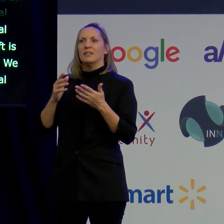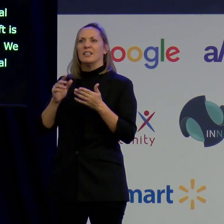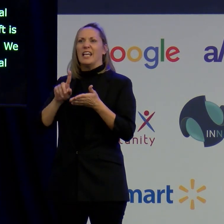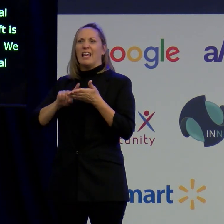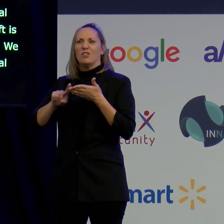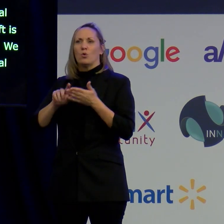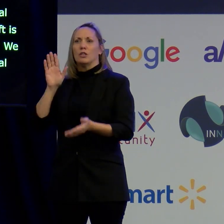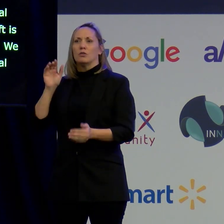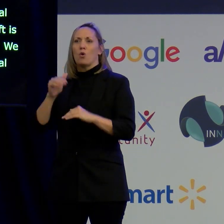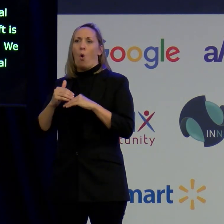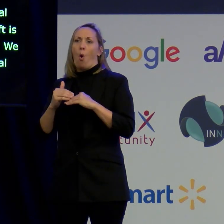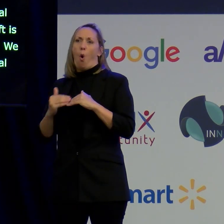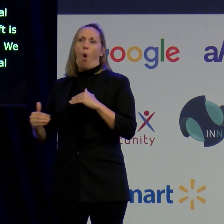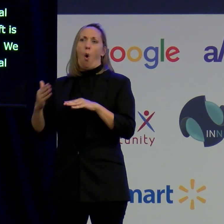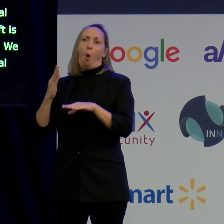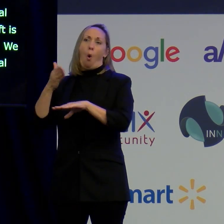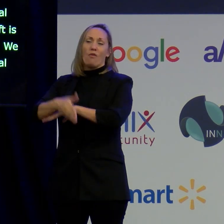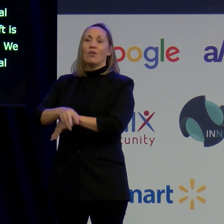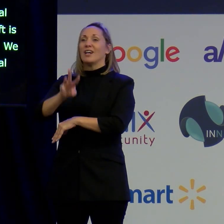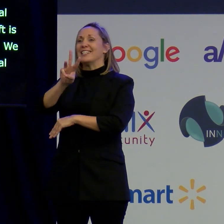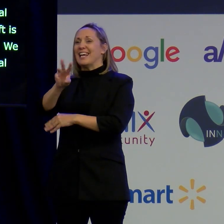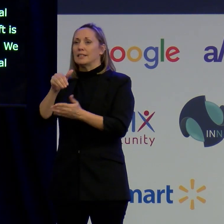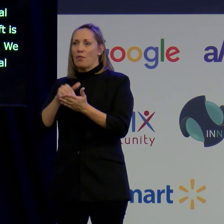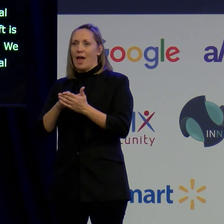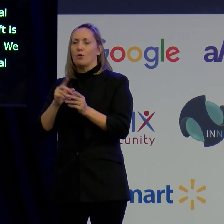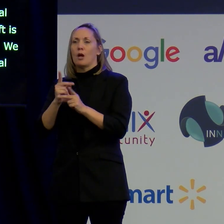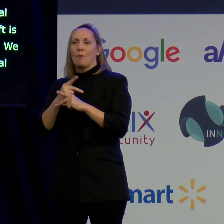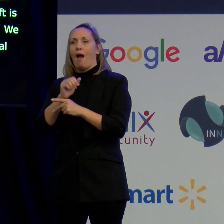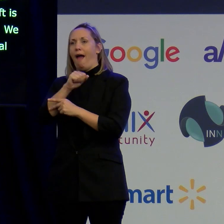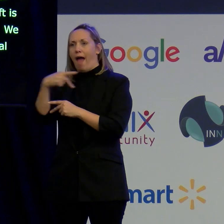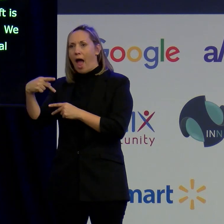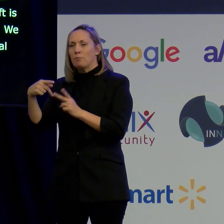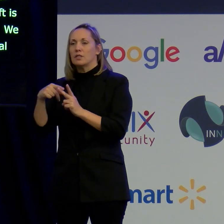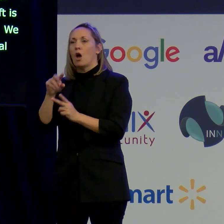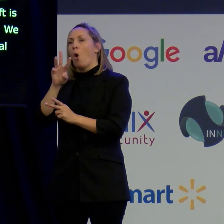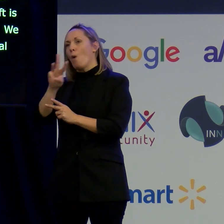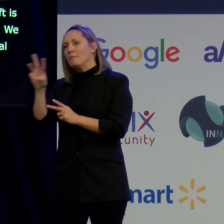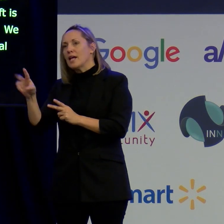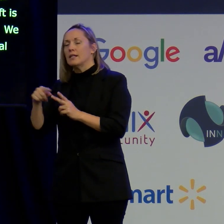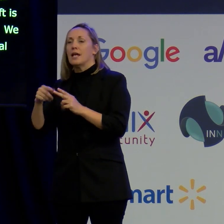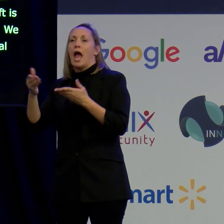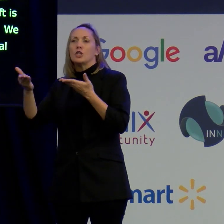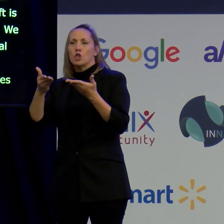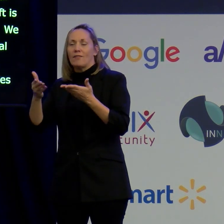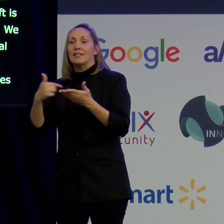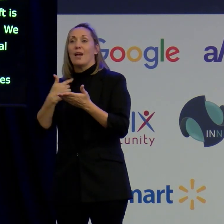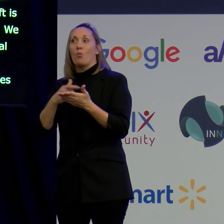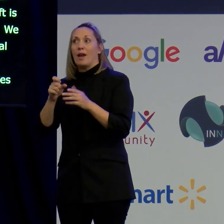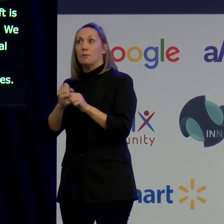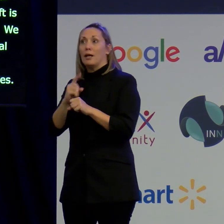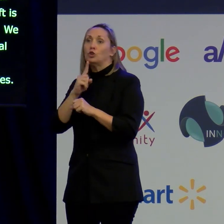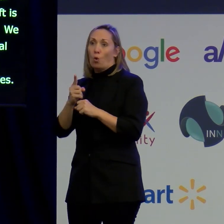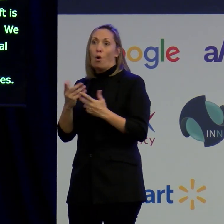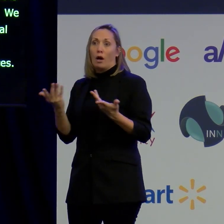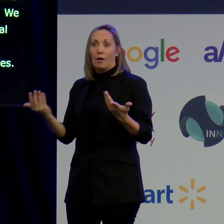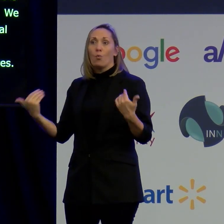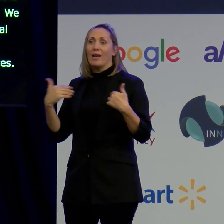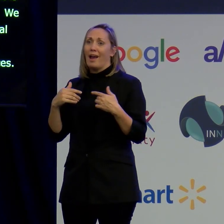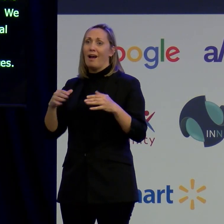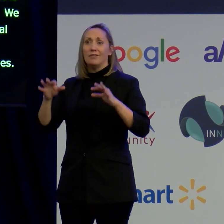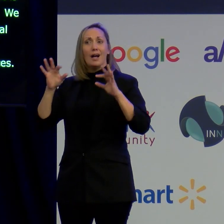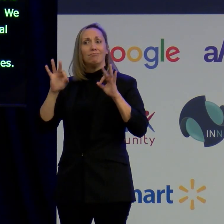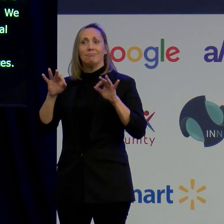6,000. 6,000 products, apps, websites, and services that we have to make sure we have